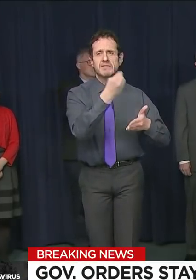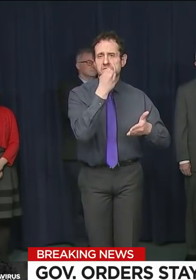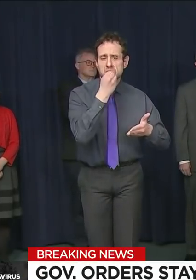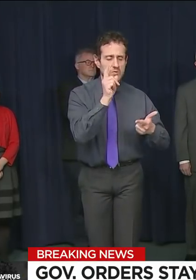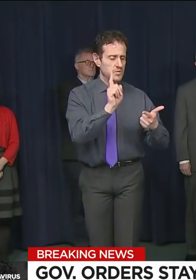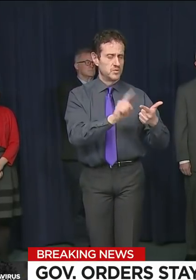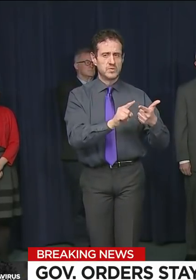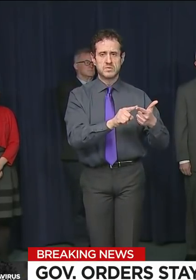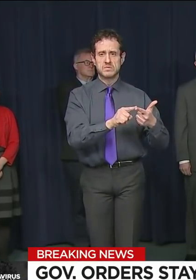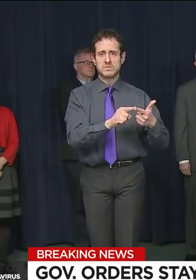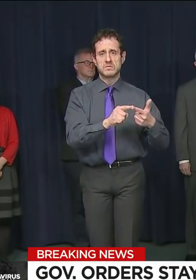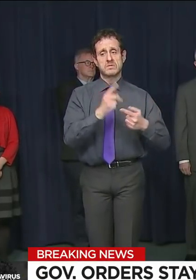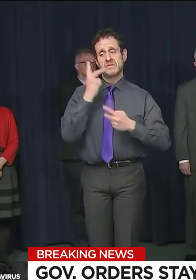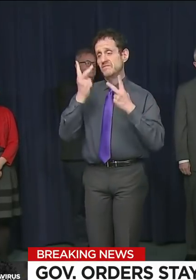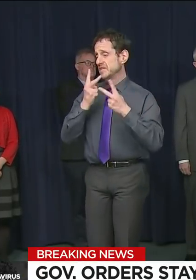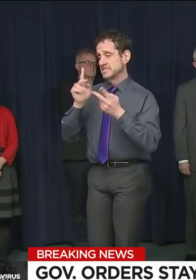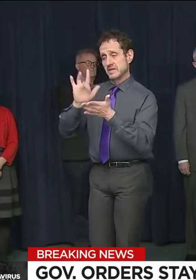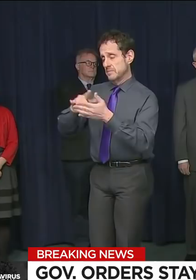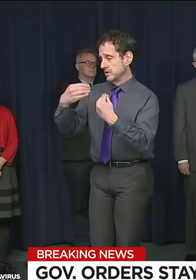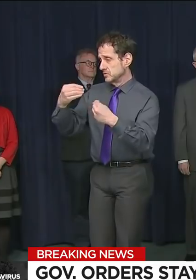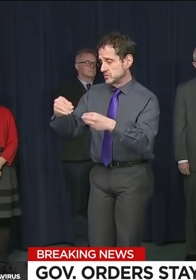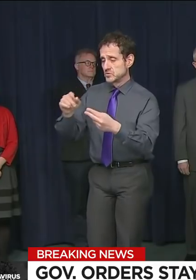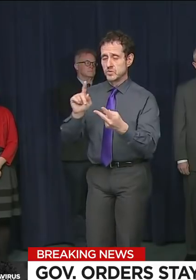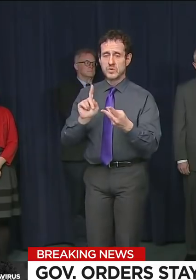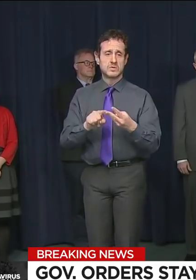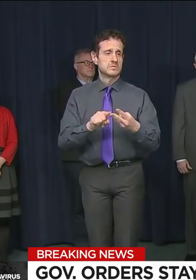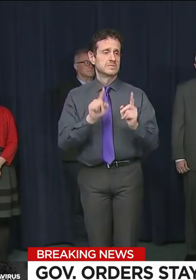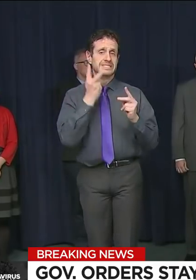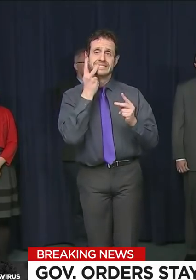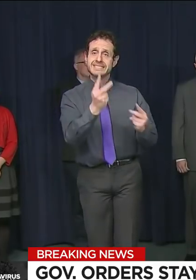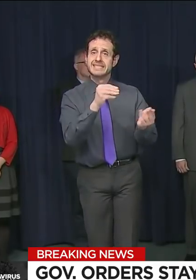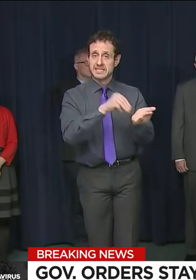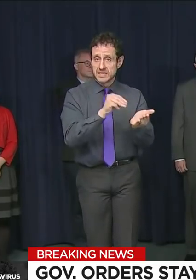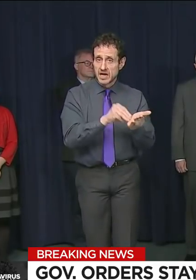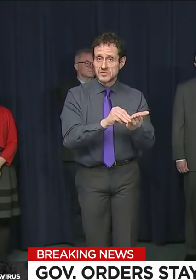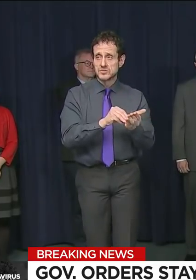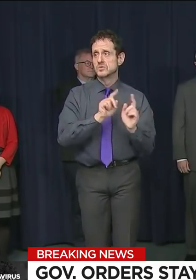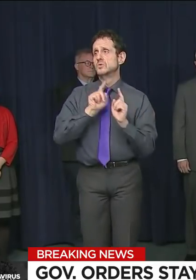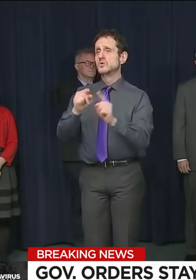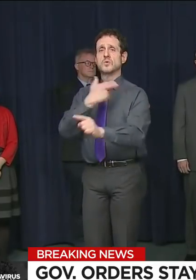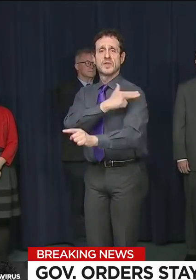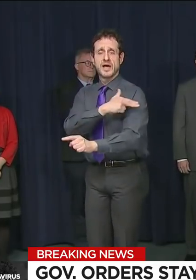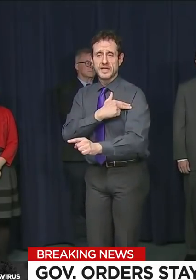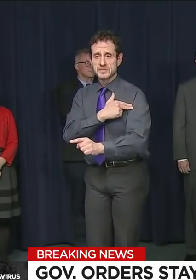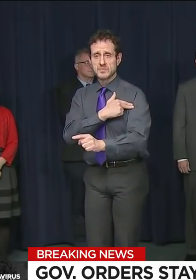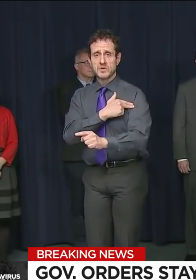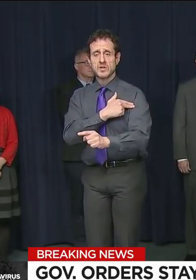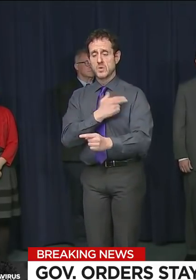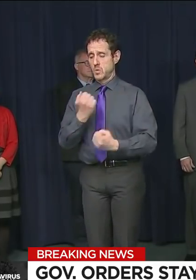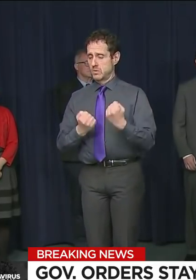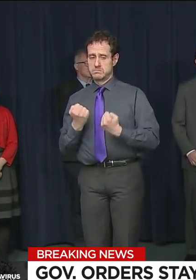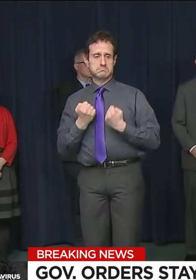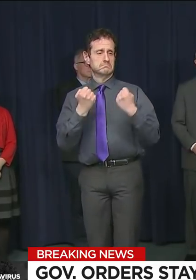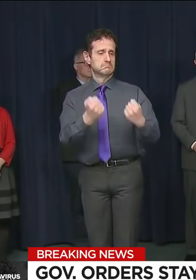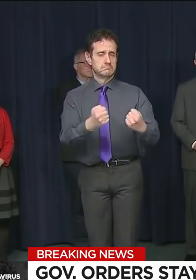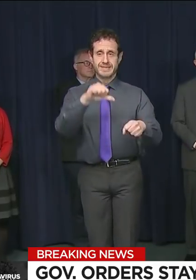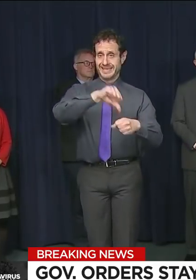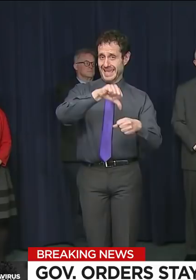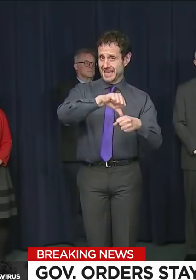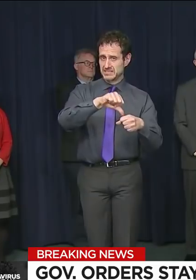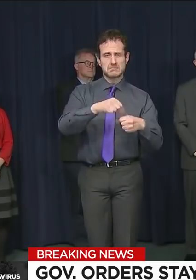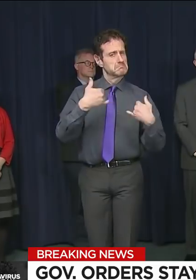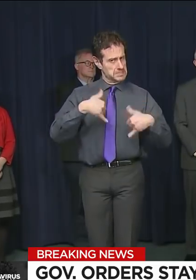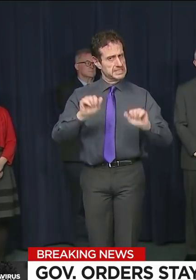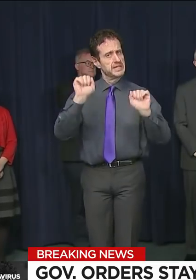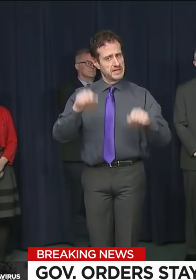be able to visit a pharmacy, go to a medical office or hospital, or to gas up your car at a gas station. You'll still